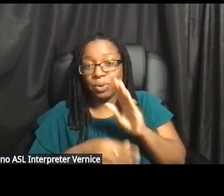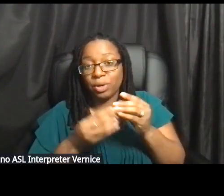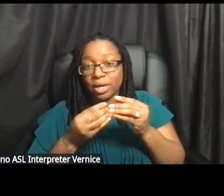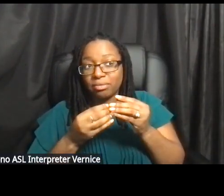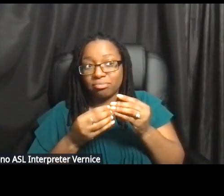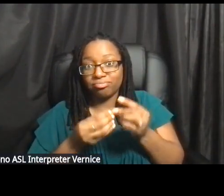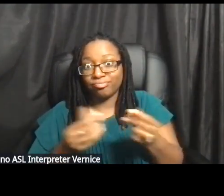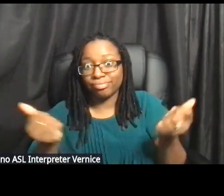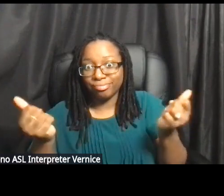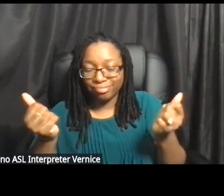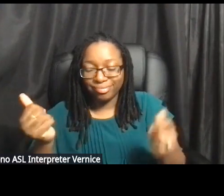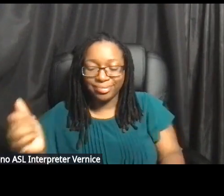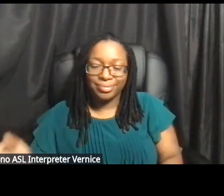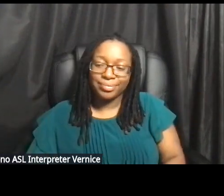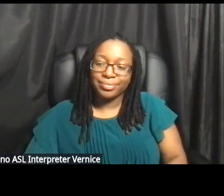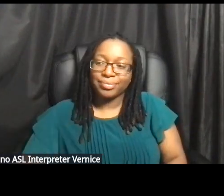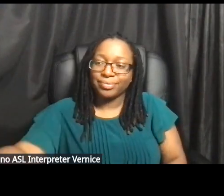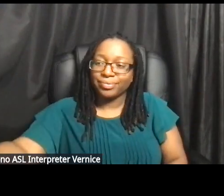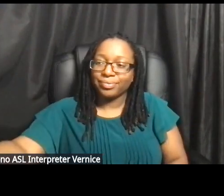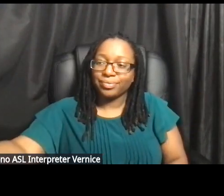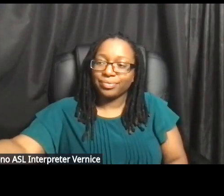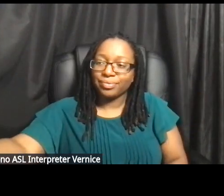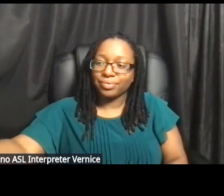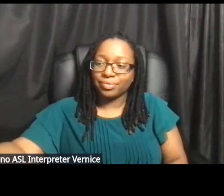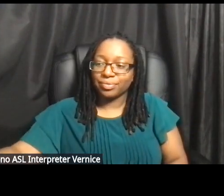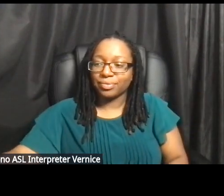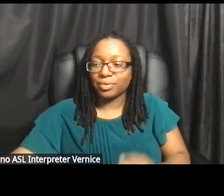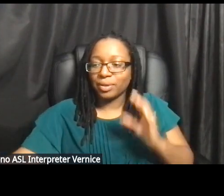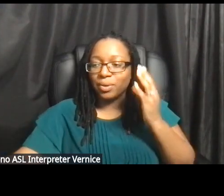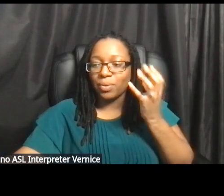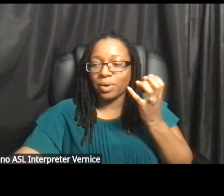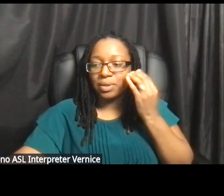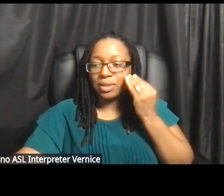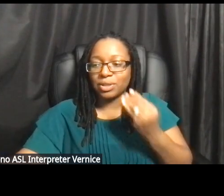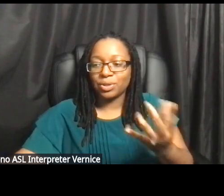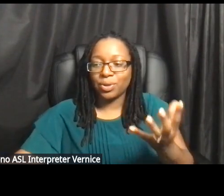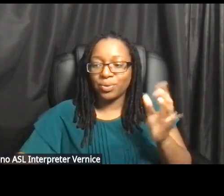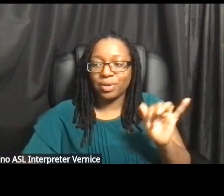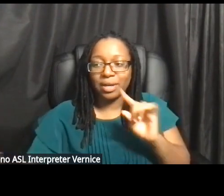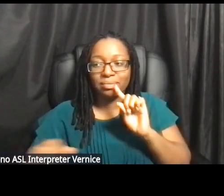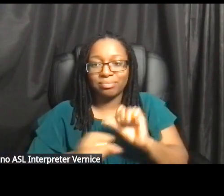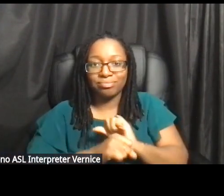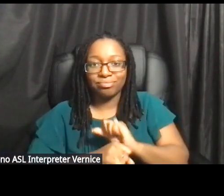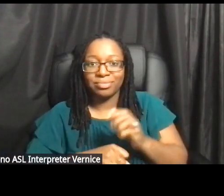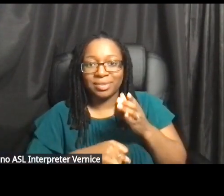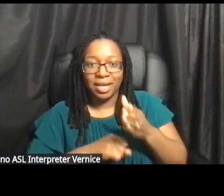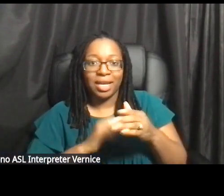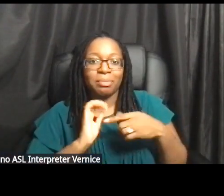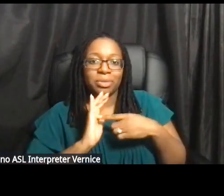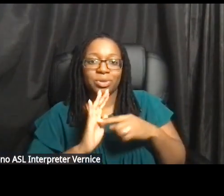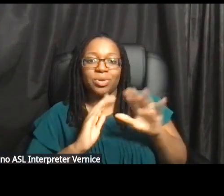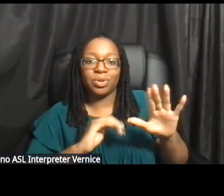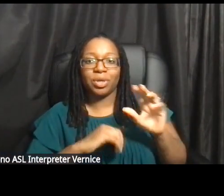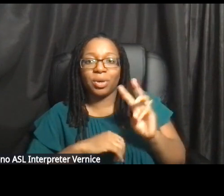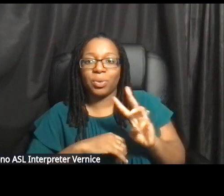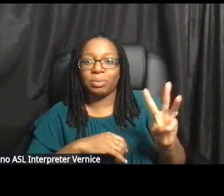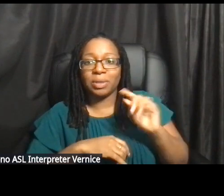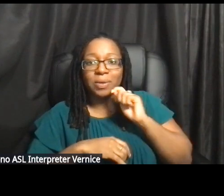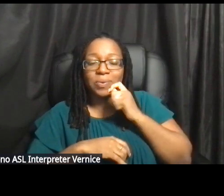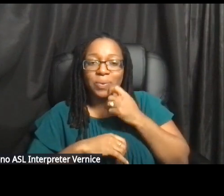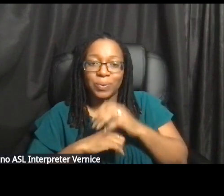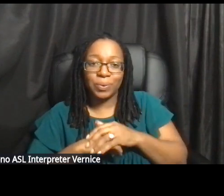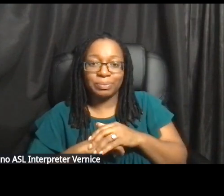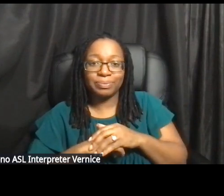I just want you to know that it exists. I'm going to show you their website because I think it's cool. Their use case